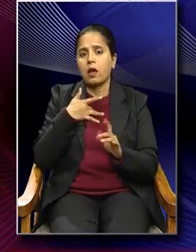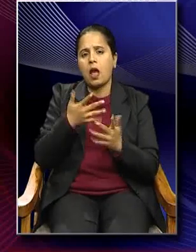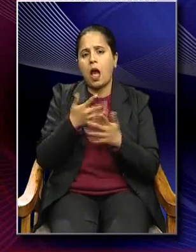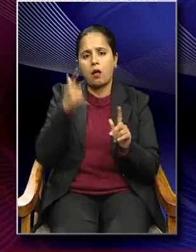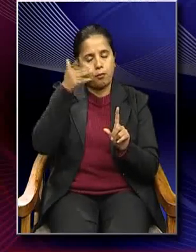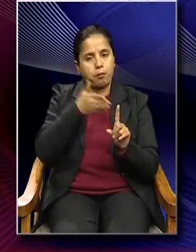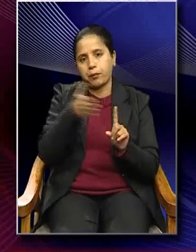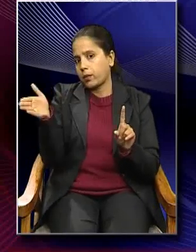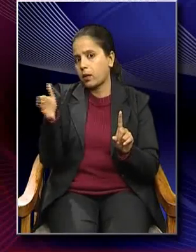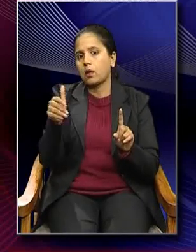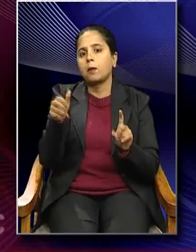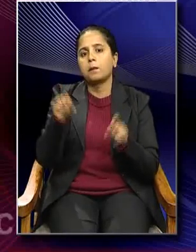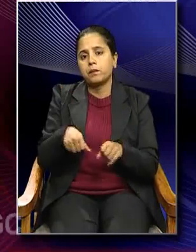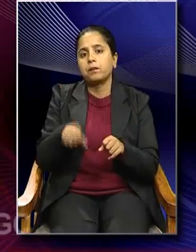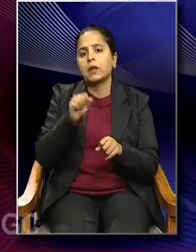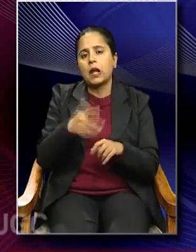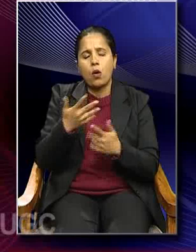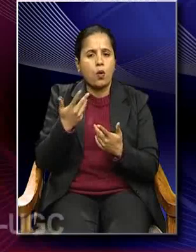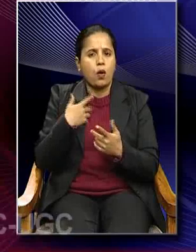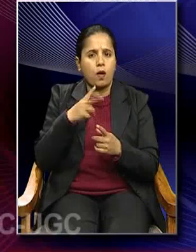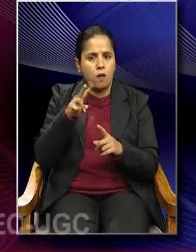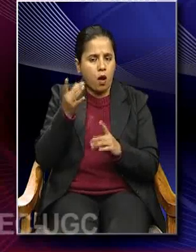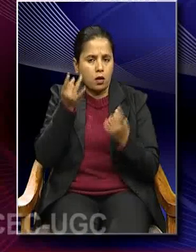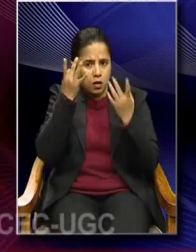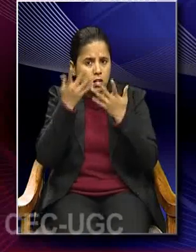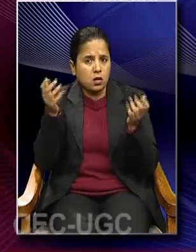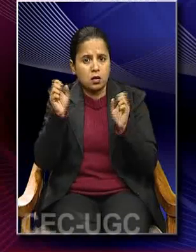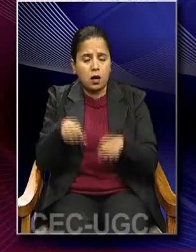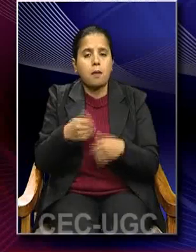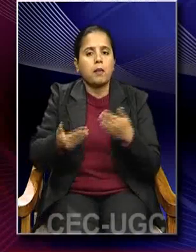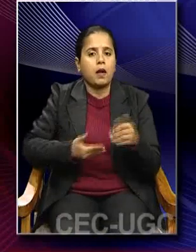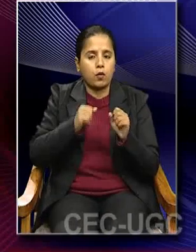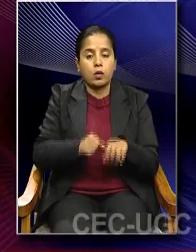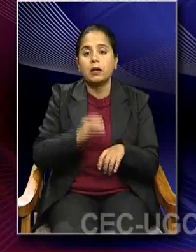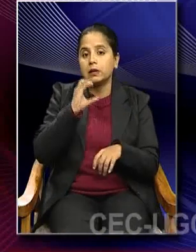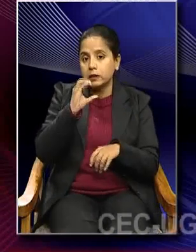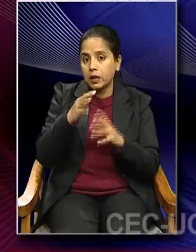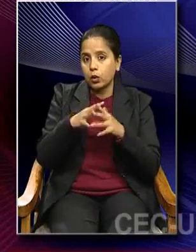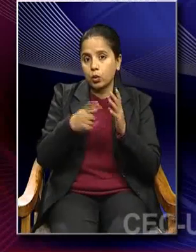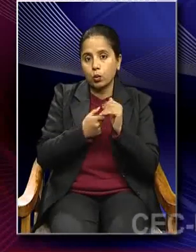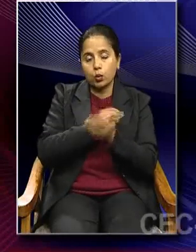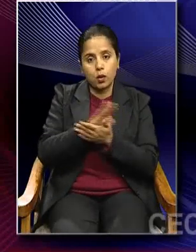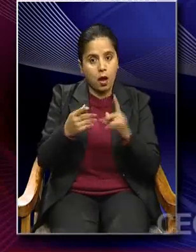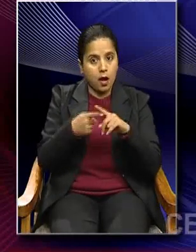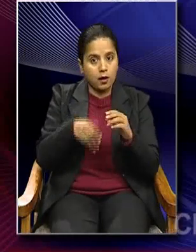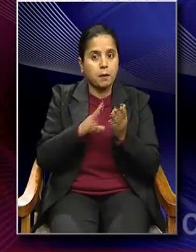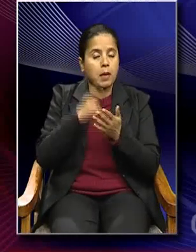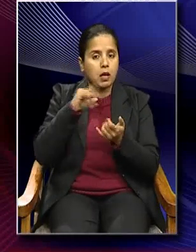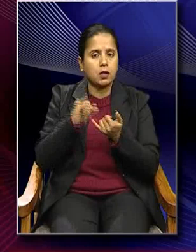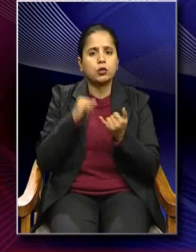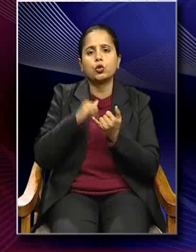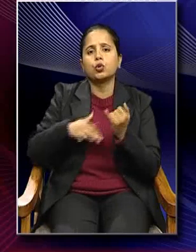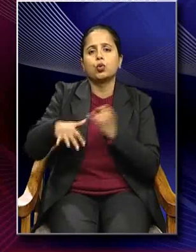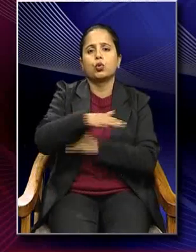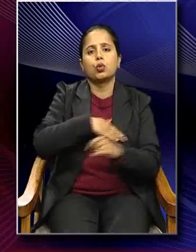deviance or violent behavior. According to C. Wright Mills, the sociological